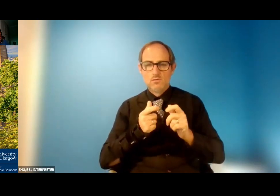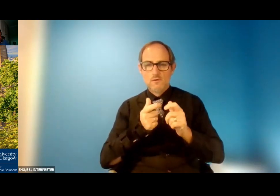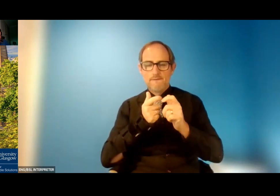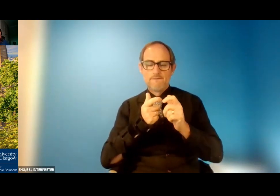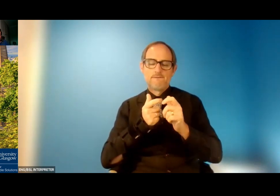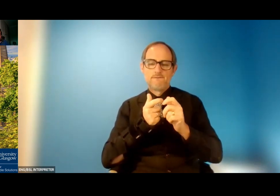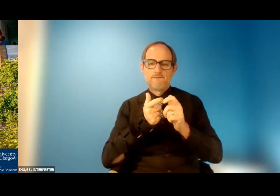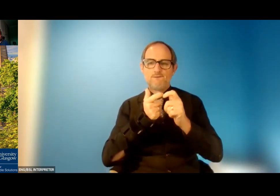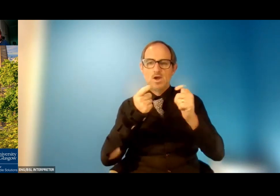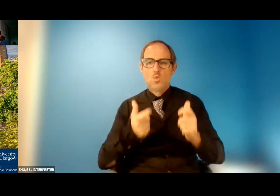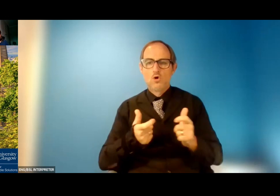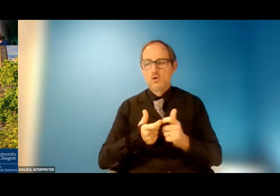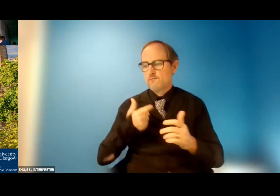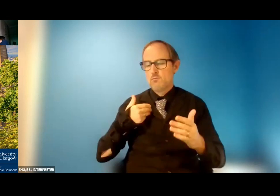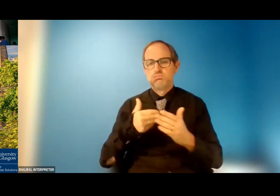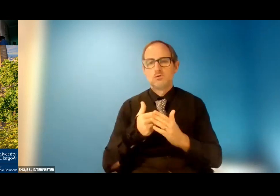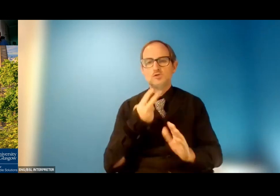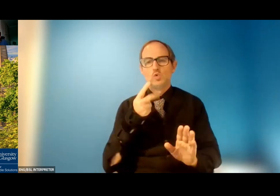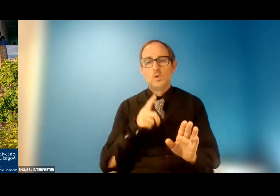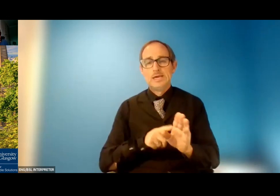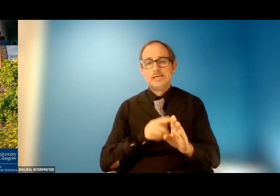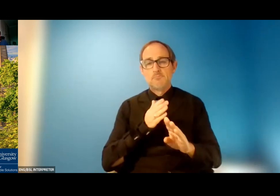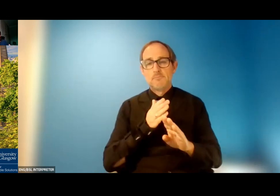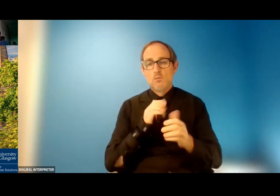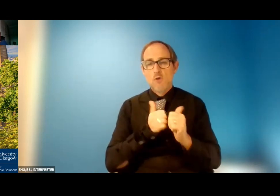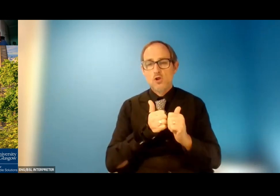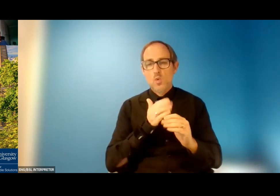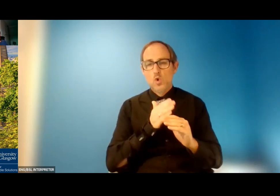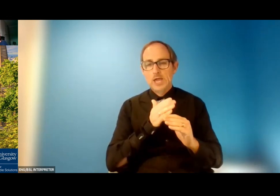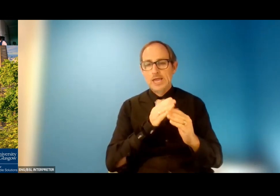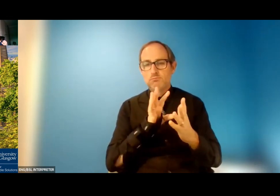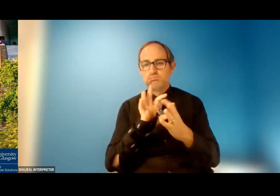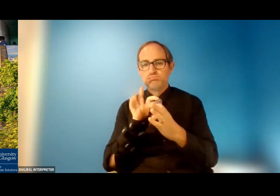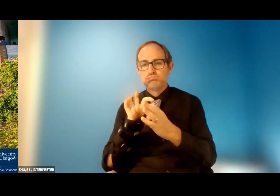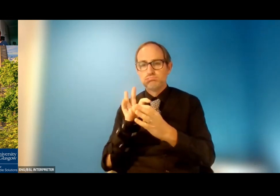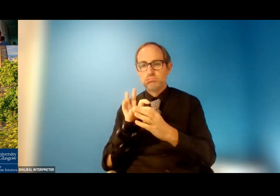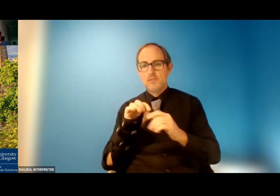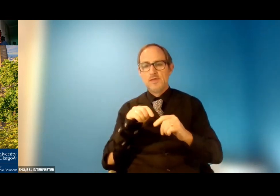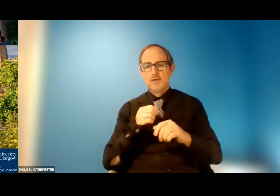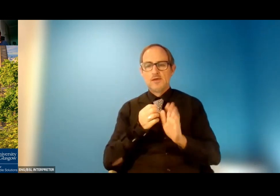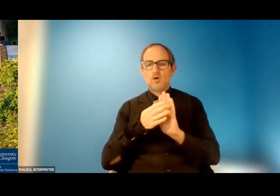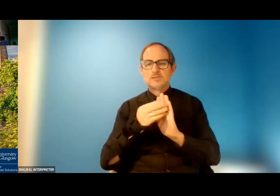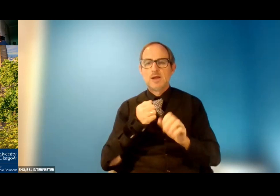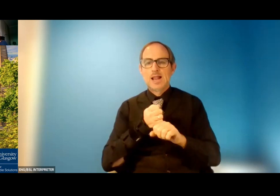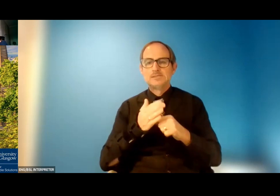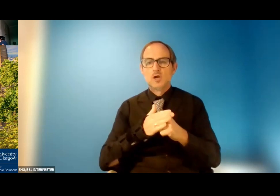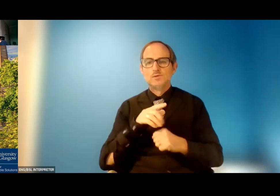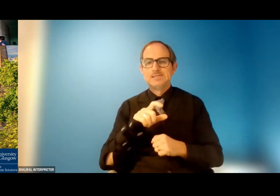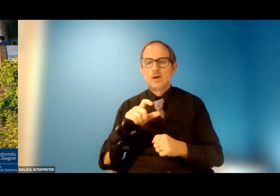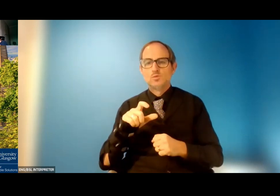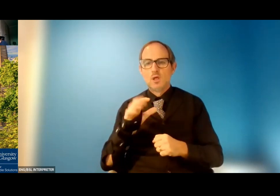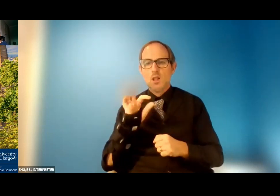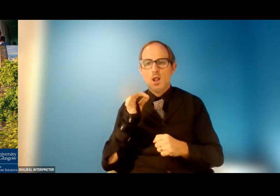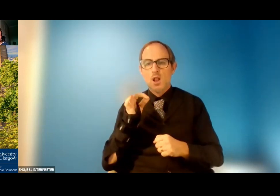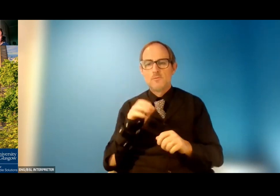so. We've been working with a number of partners on this work, particularly Glasgow City Council. And